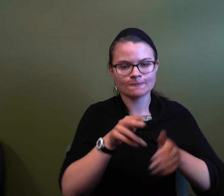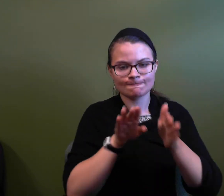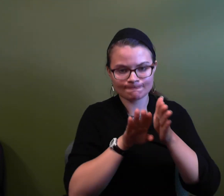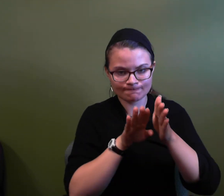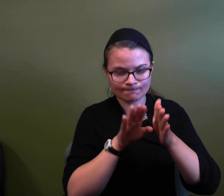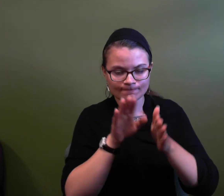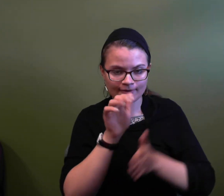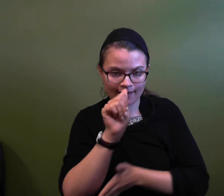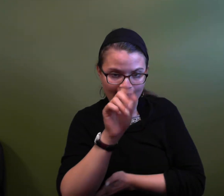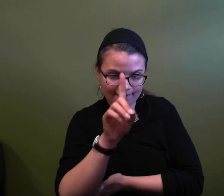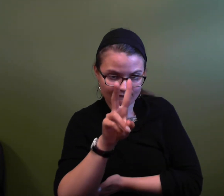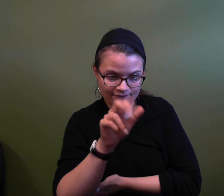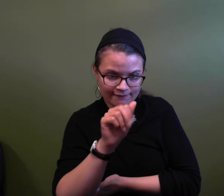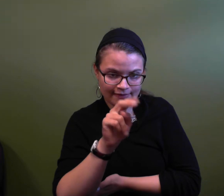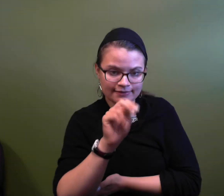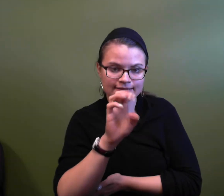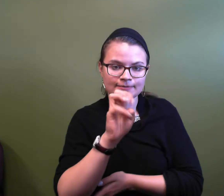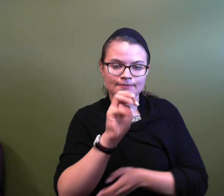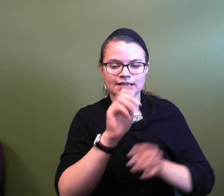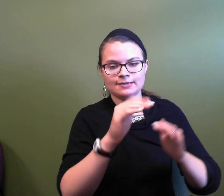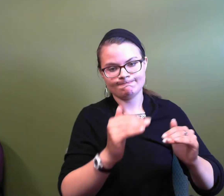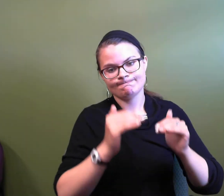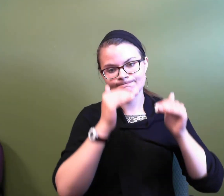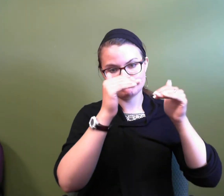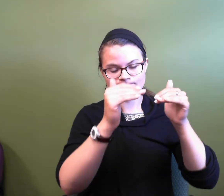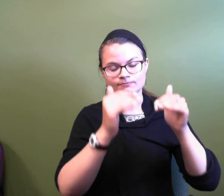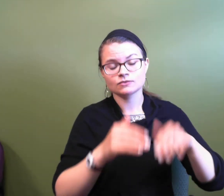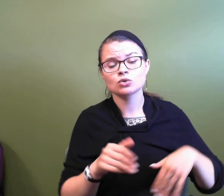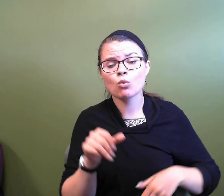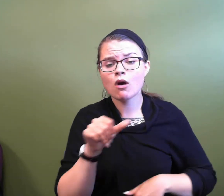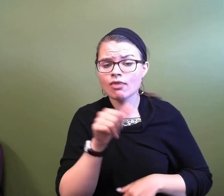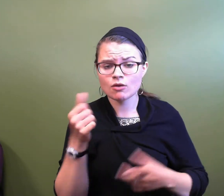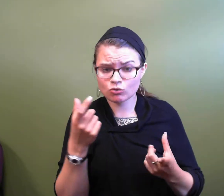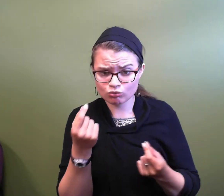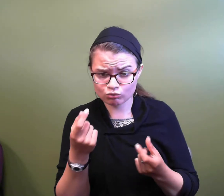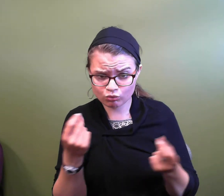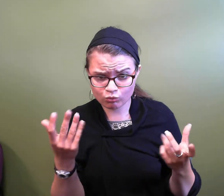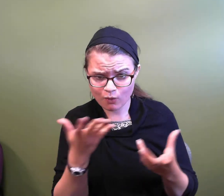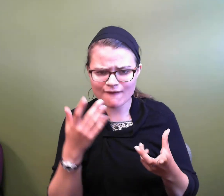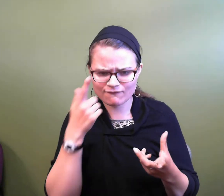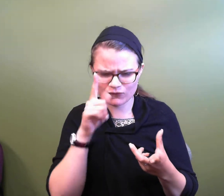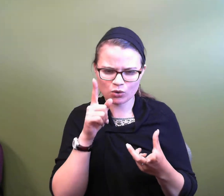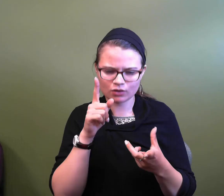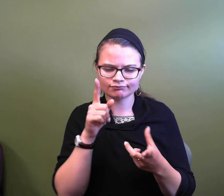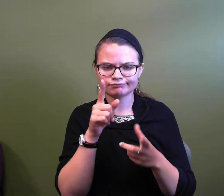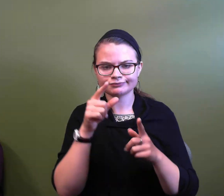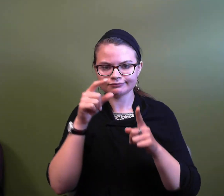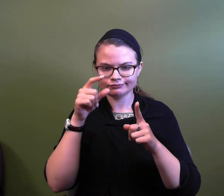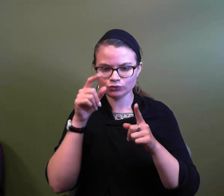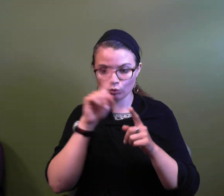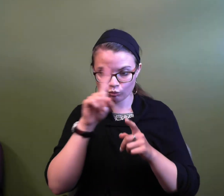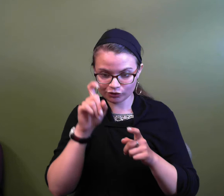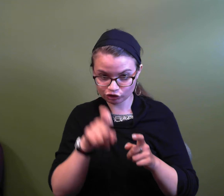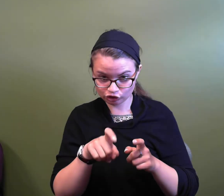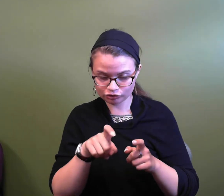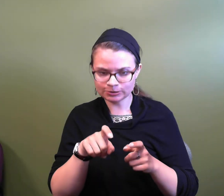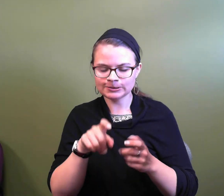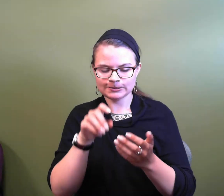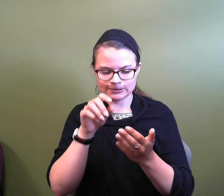let's look at another thing you can do in order to paraphrase the question on a test or exam.